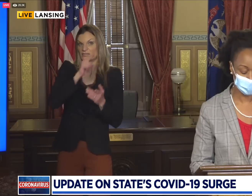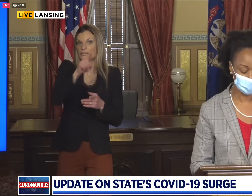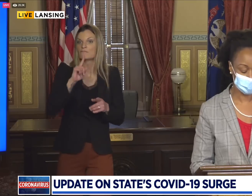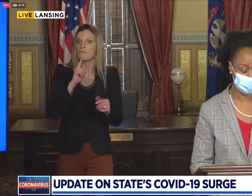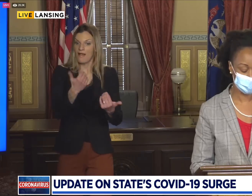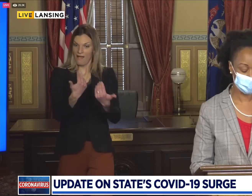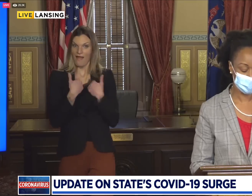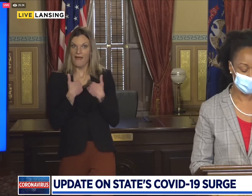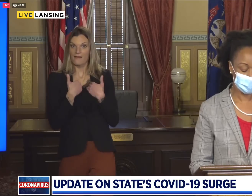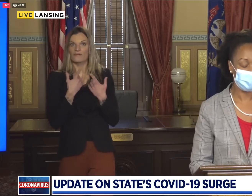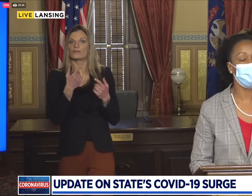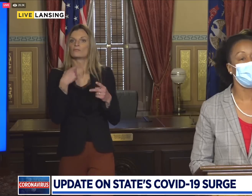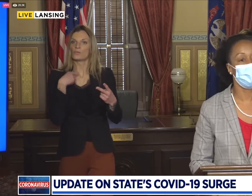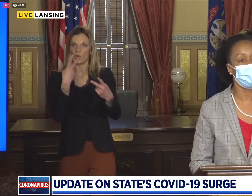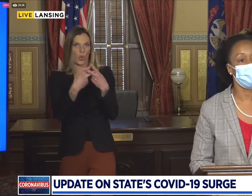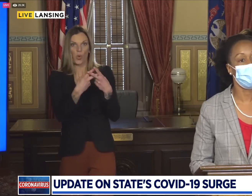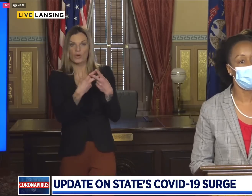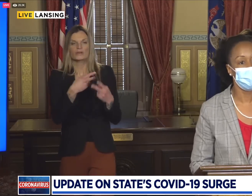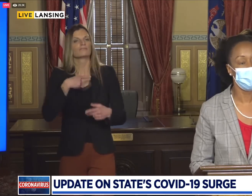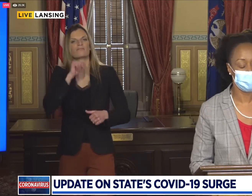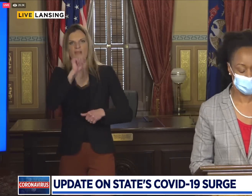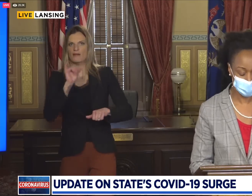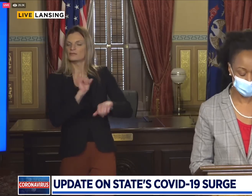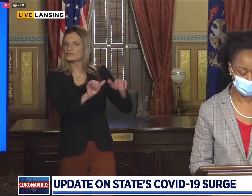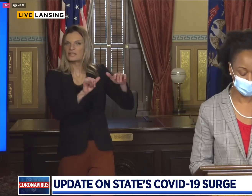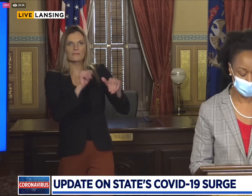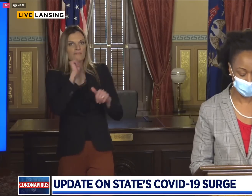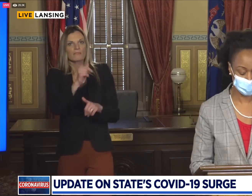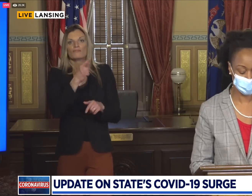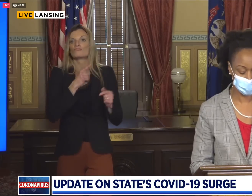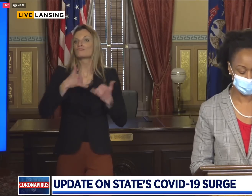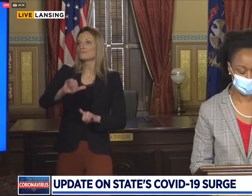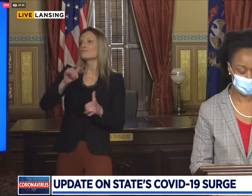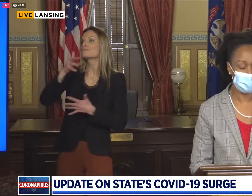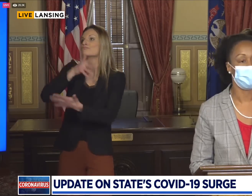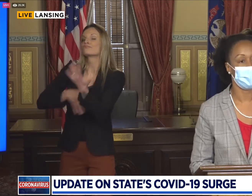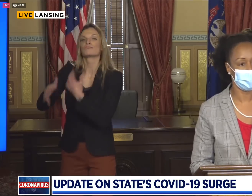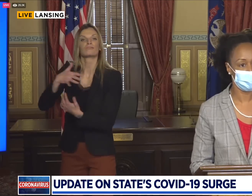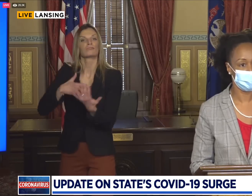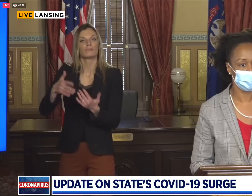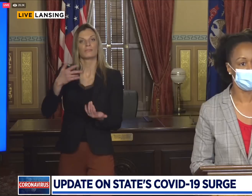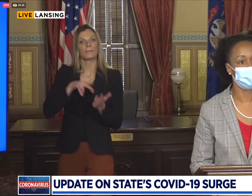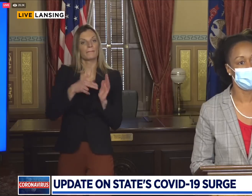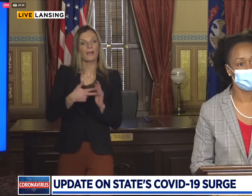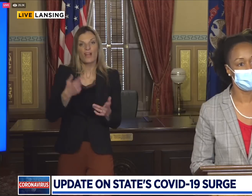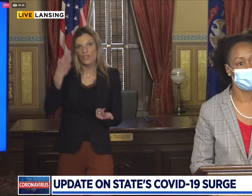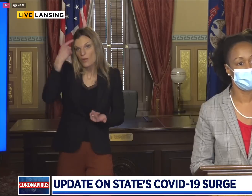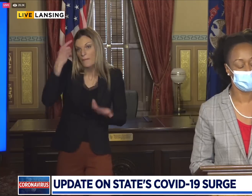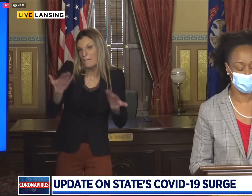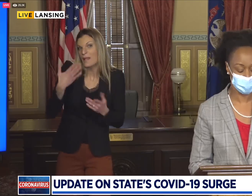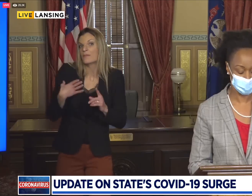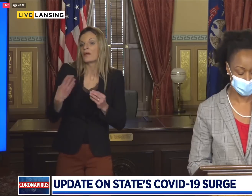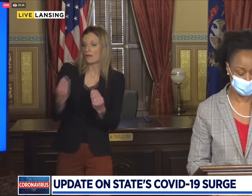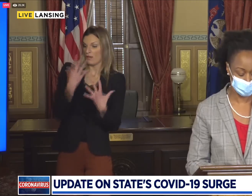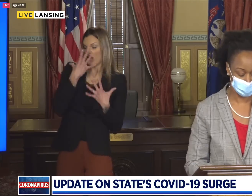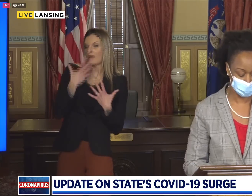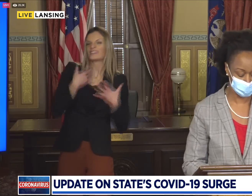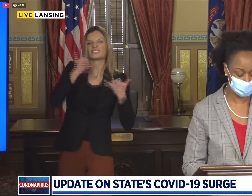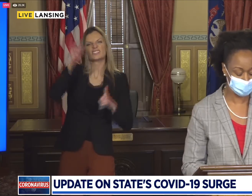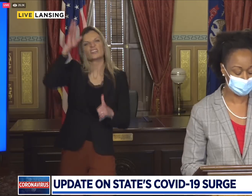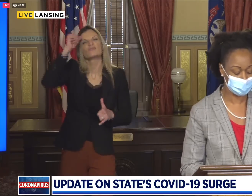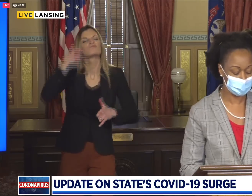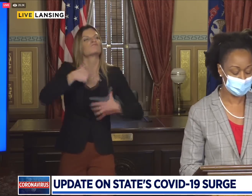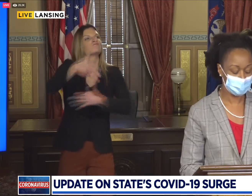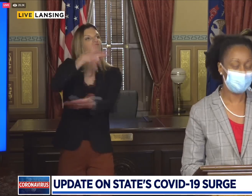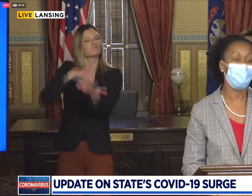their diagnosis. This means that over 2/3 of positive cases were out and potentially spreading the virus to